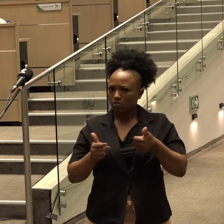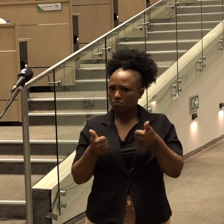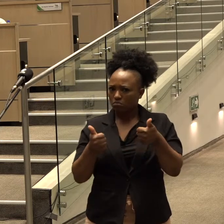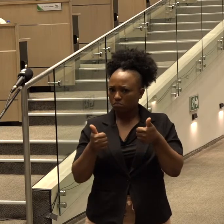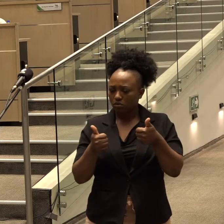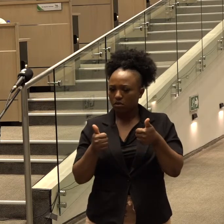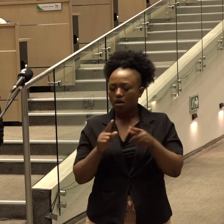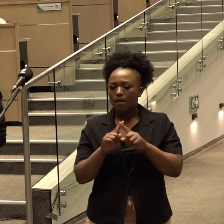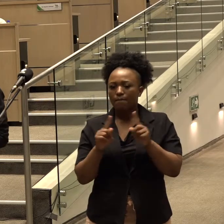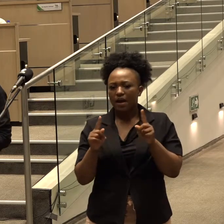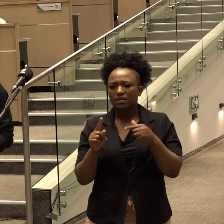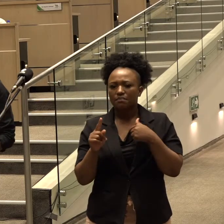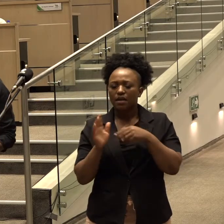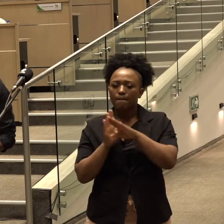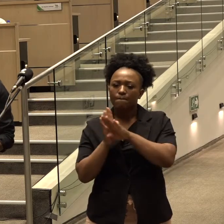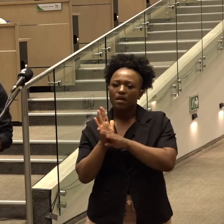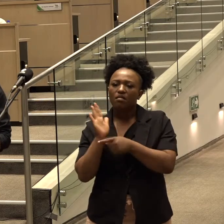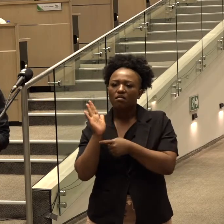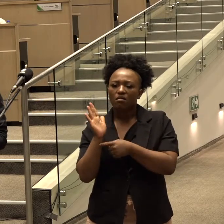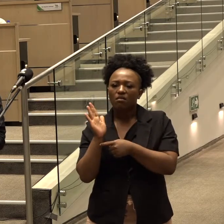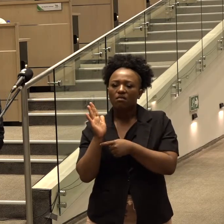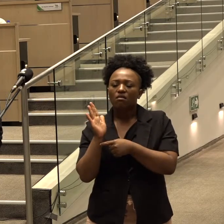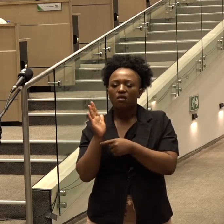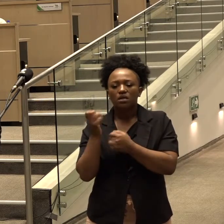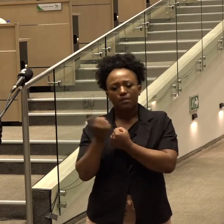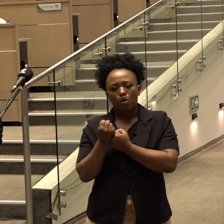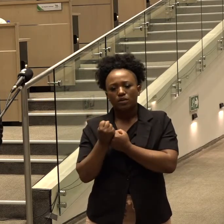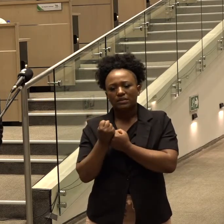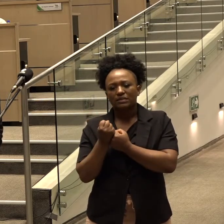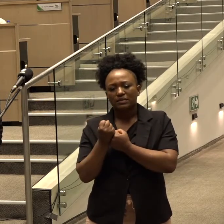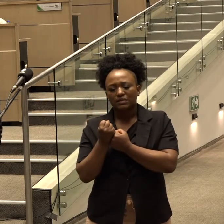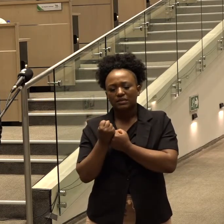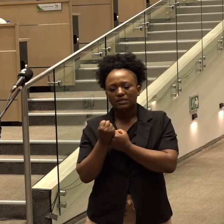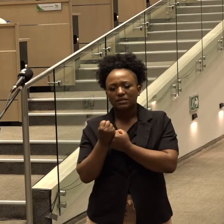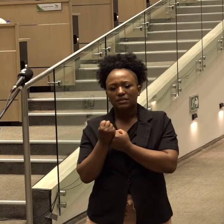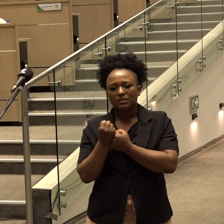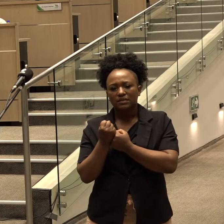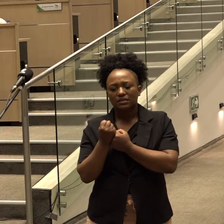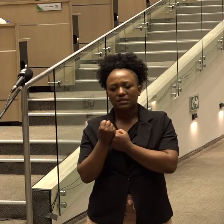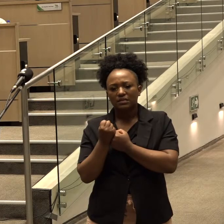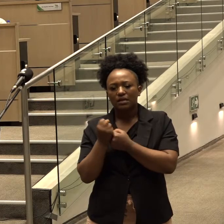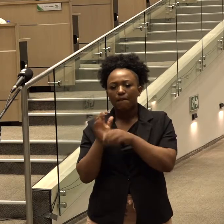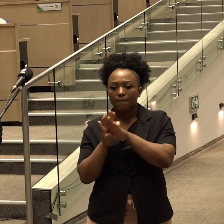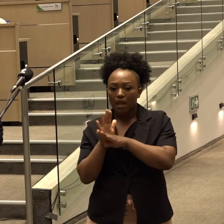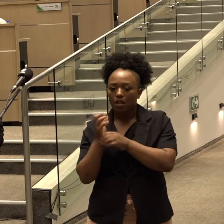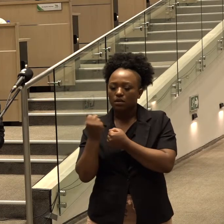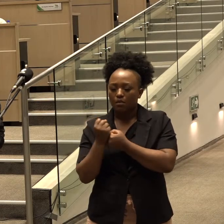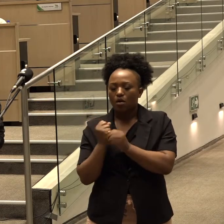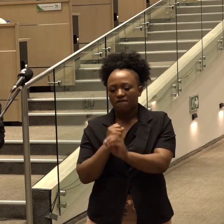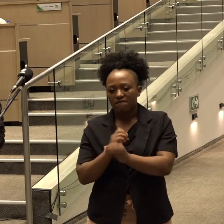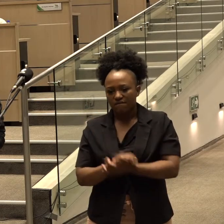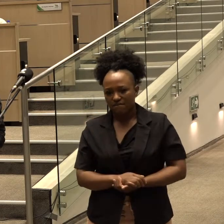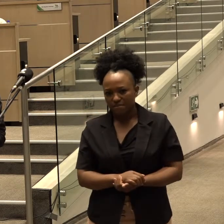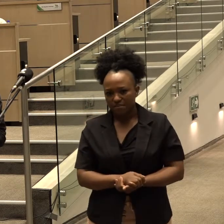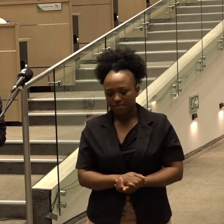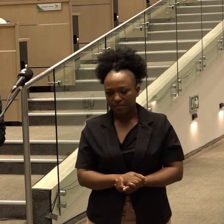but I basically support this motion or I support this bill